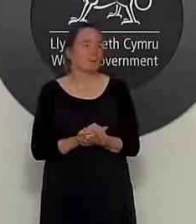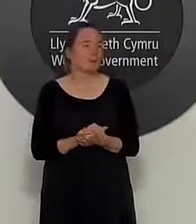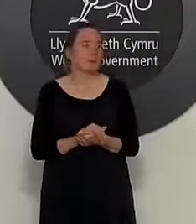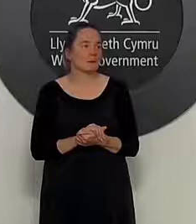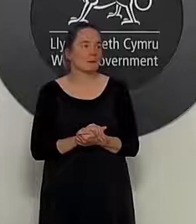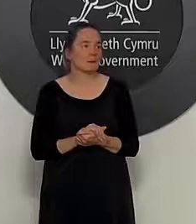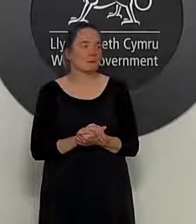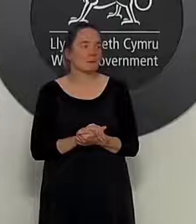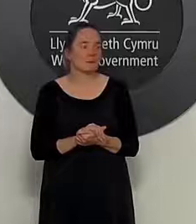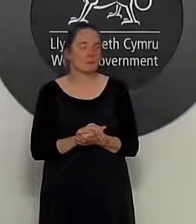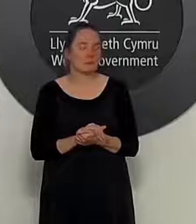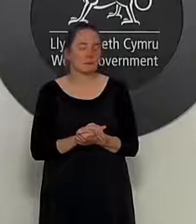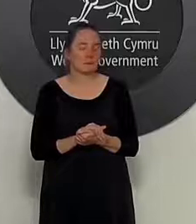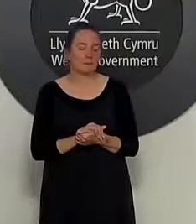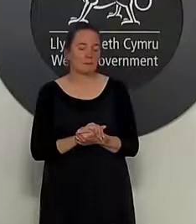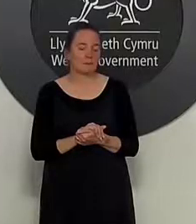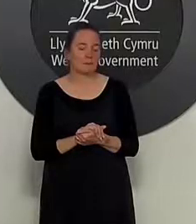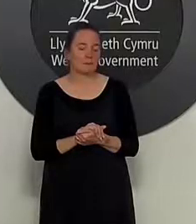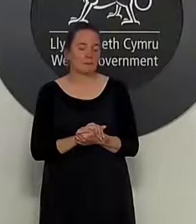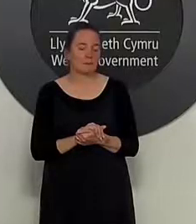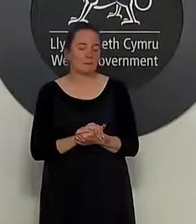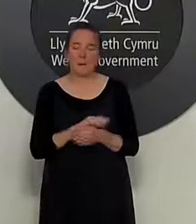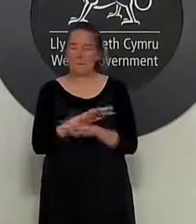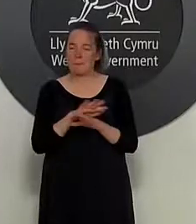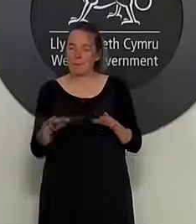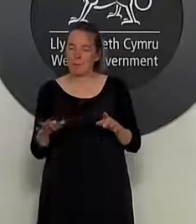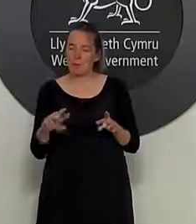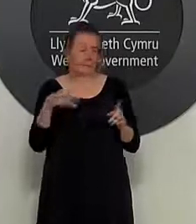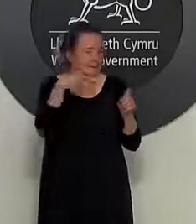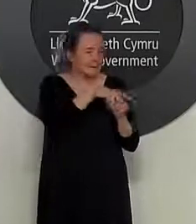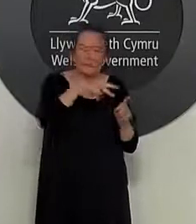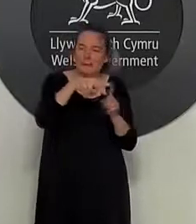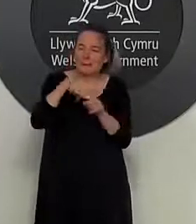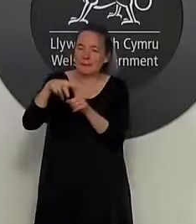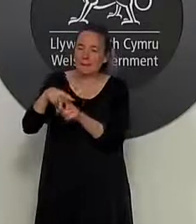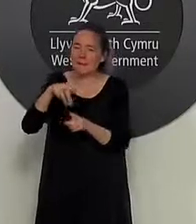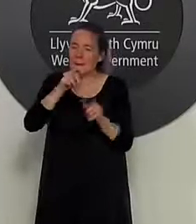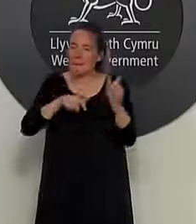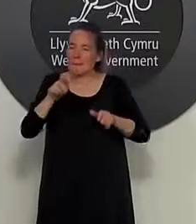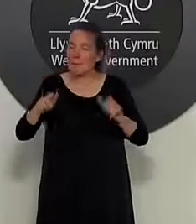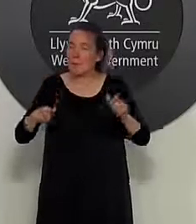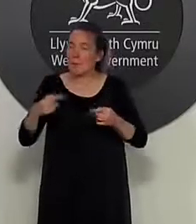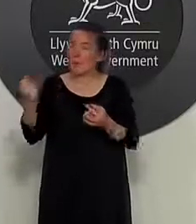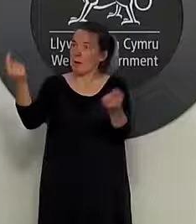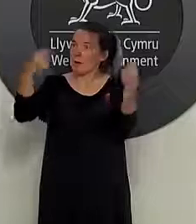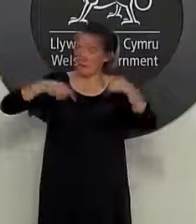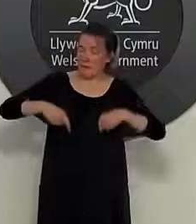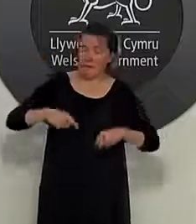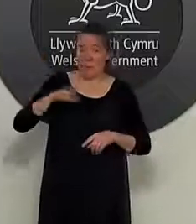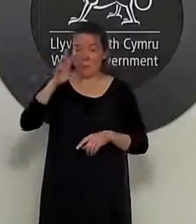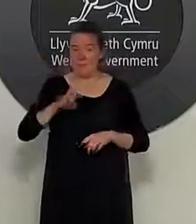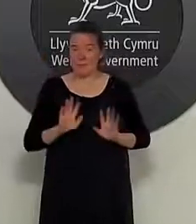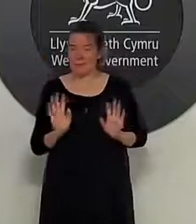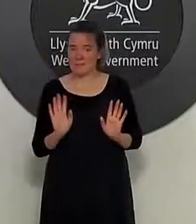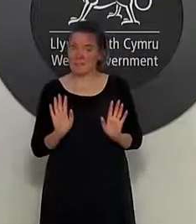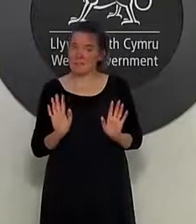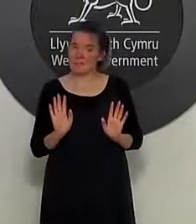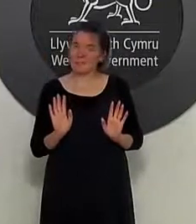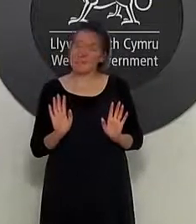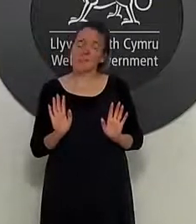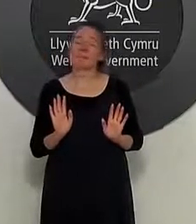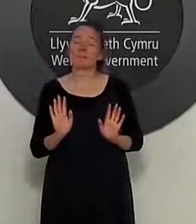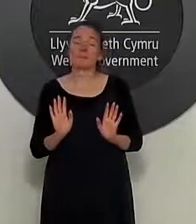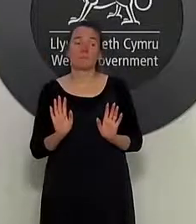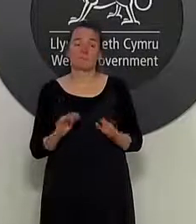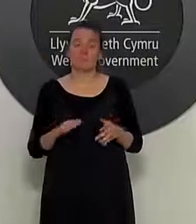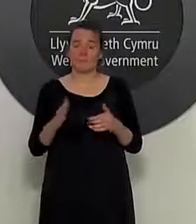But this is not, in any case, an attack on people who come to Wales. I think almost the very first